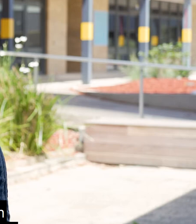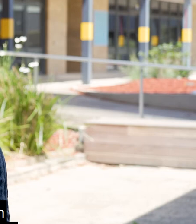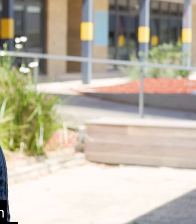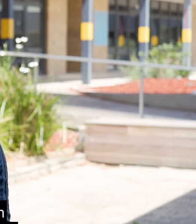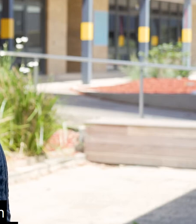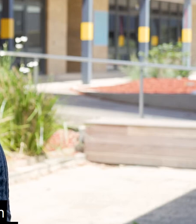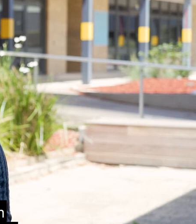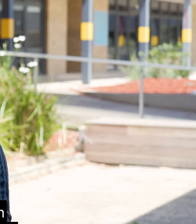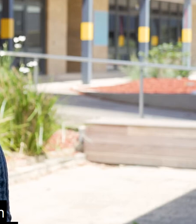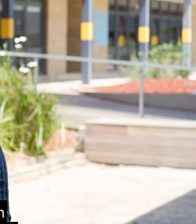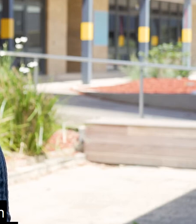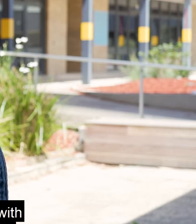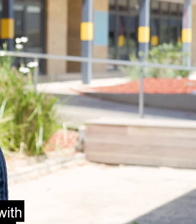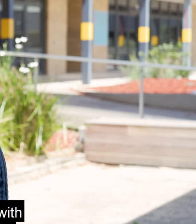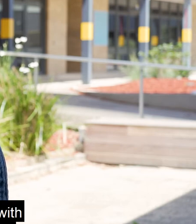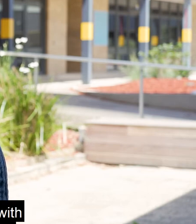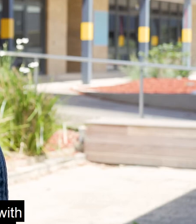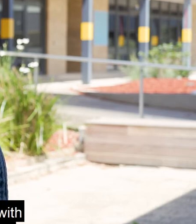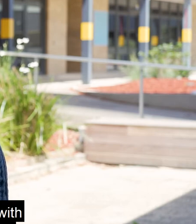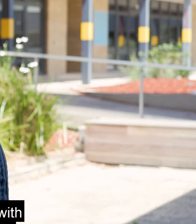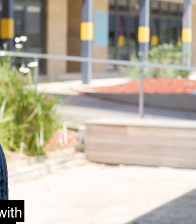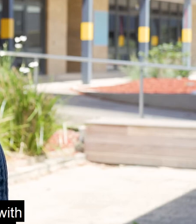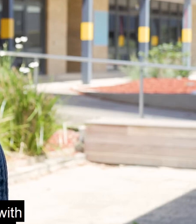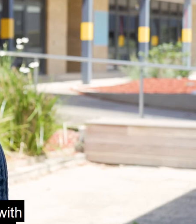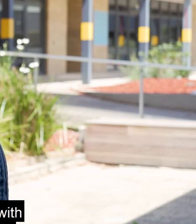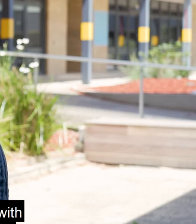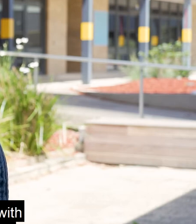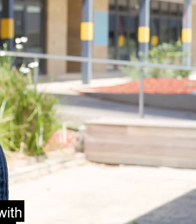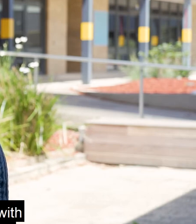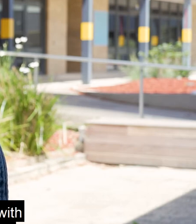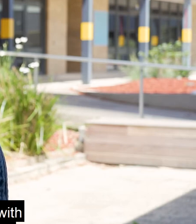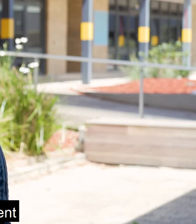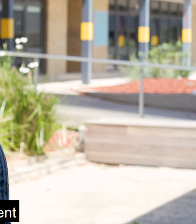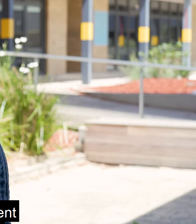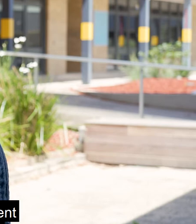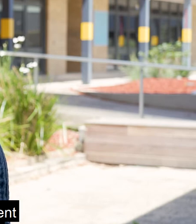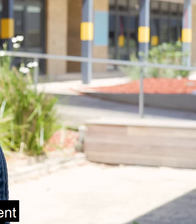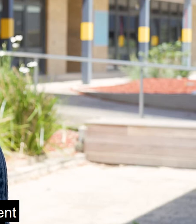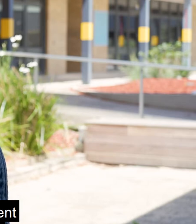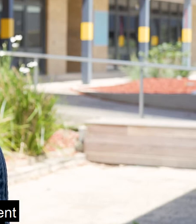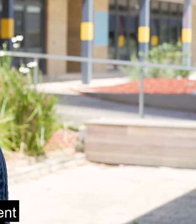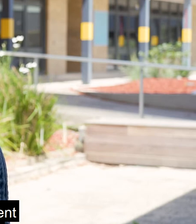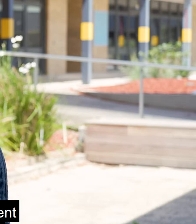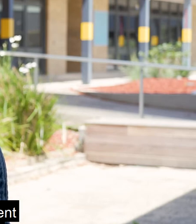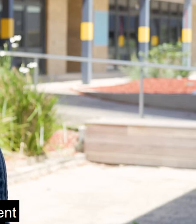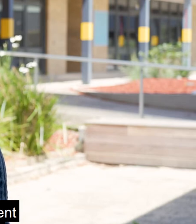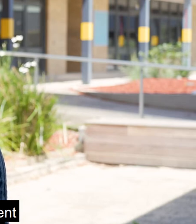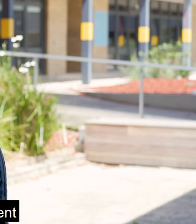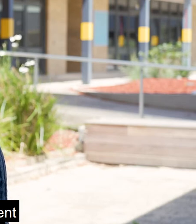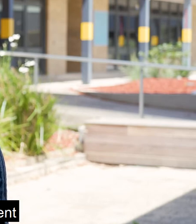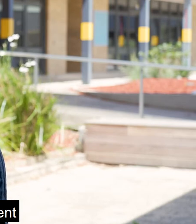Action Plan, students from Parliament and Tribes formed a committee with guidance from the Forest Hill College's Koori Engagement Support